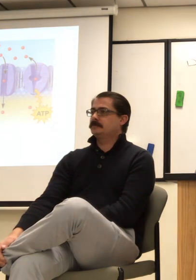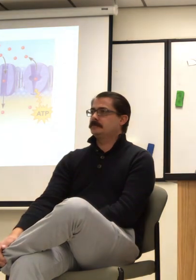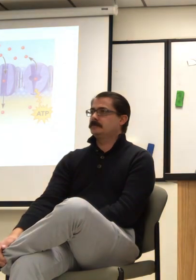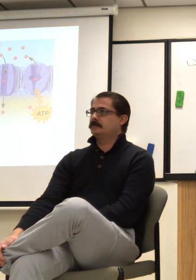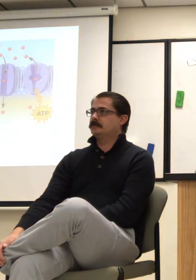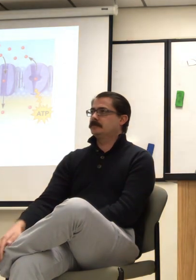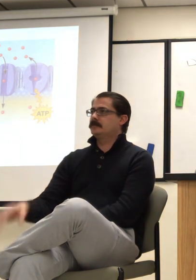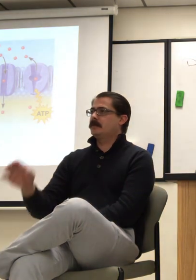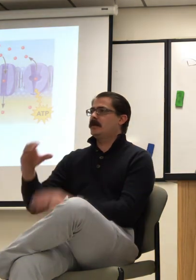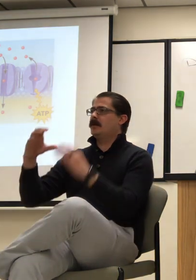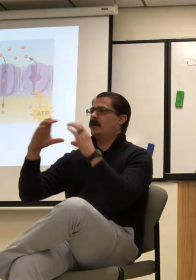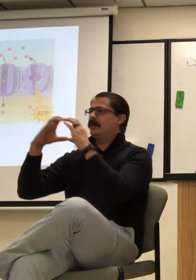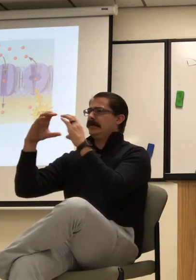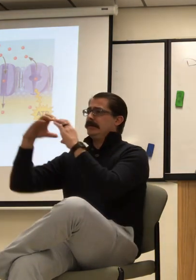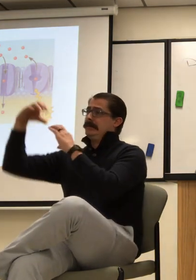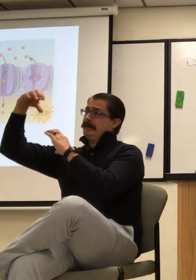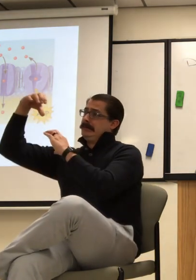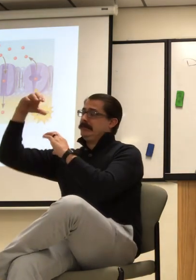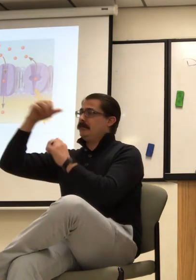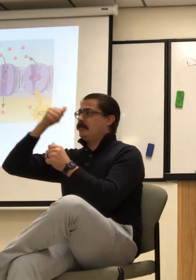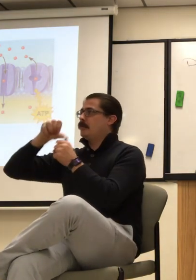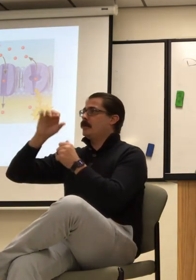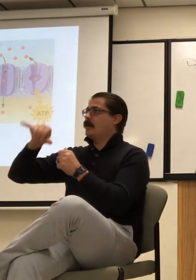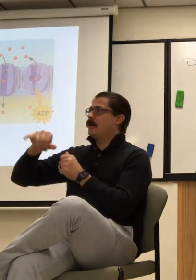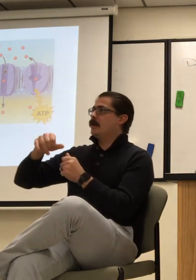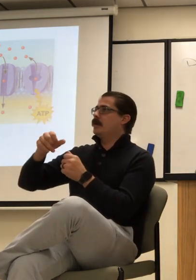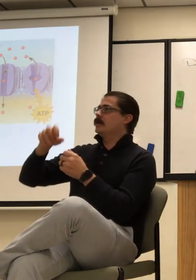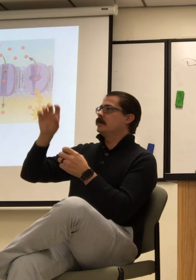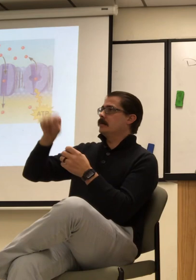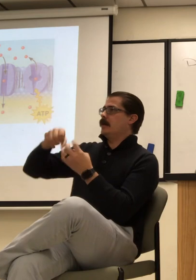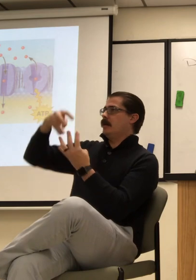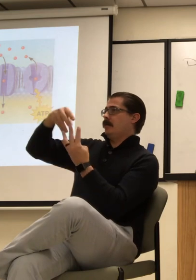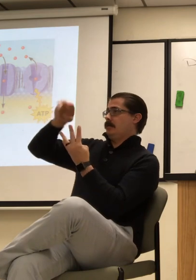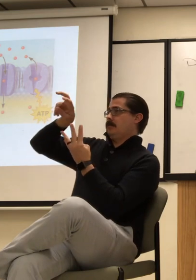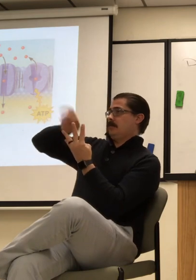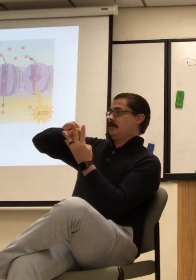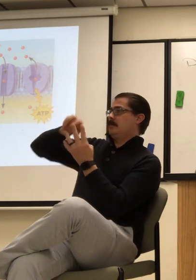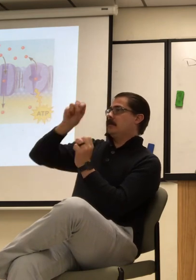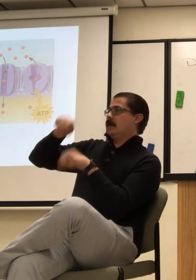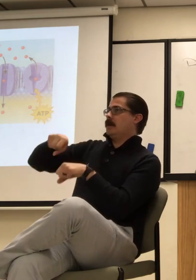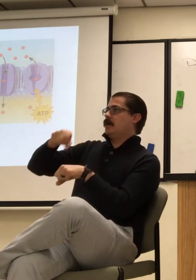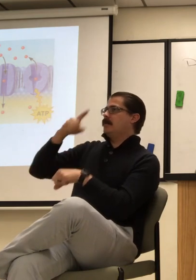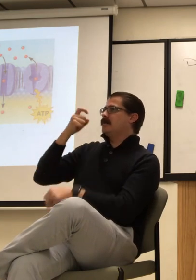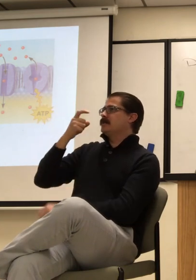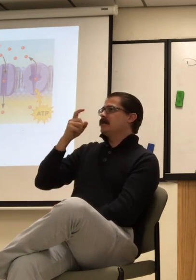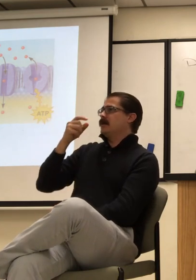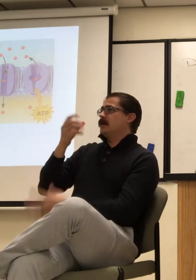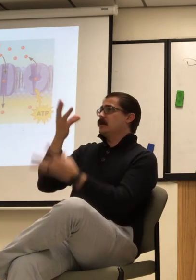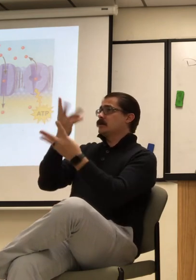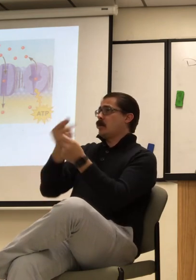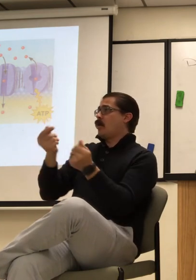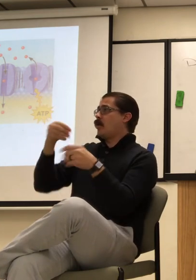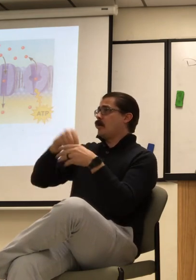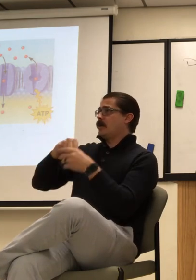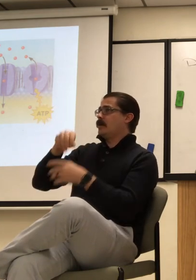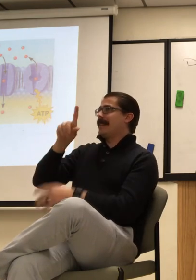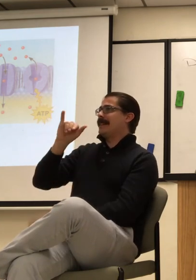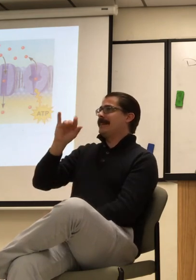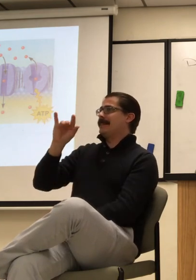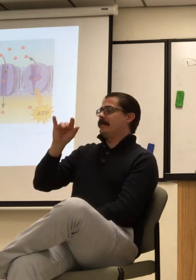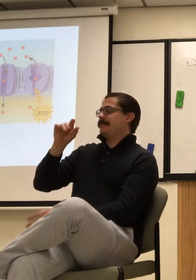That general structure? They can pass because they're like lipid soluble. They're